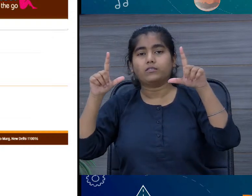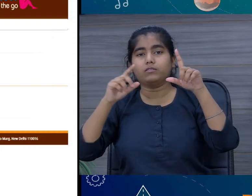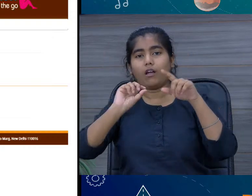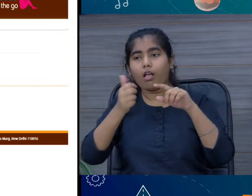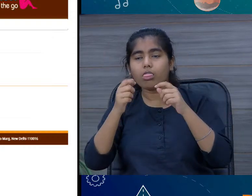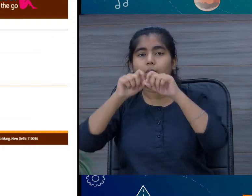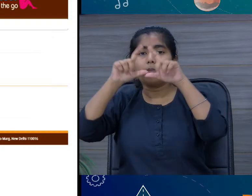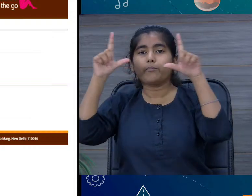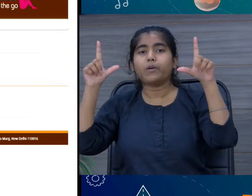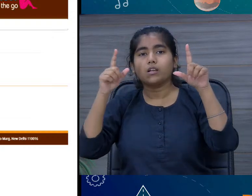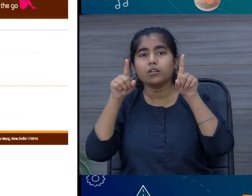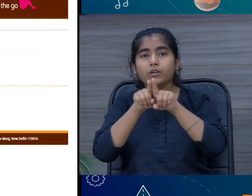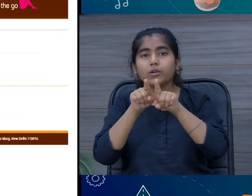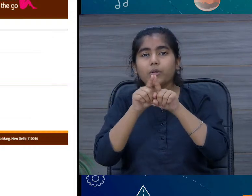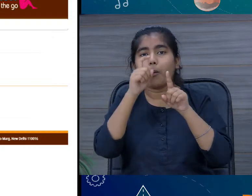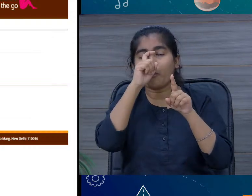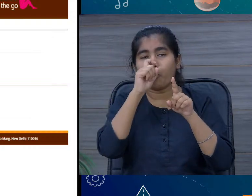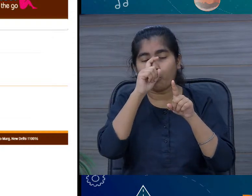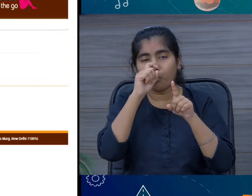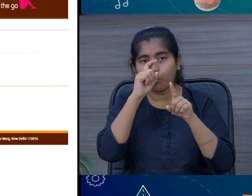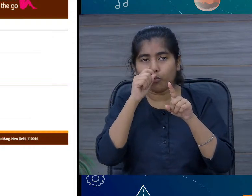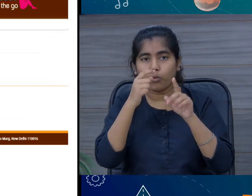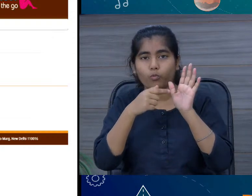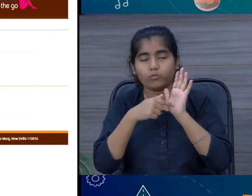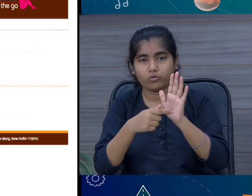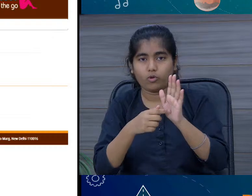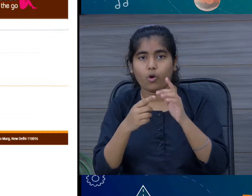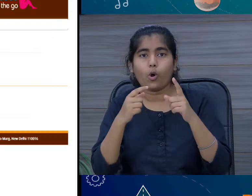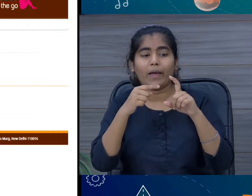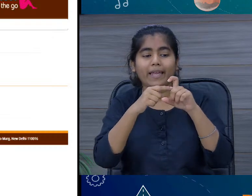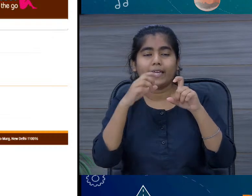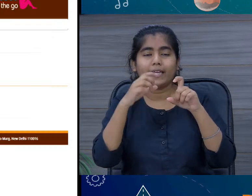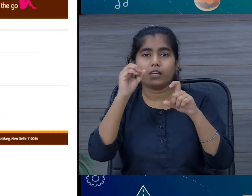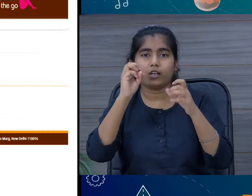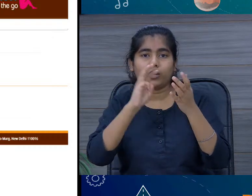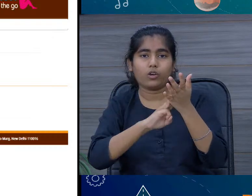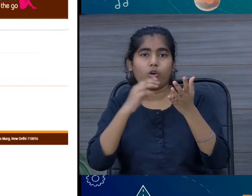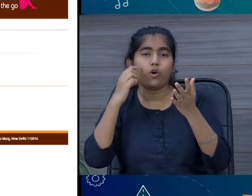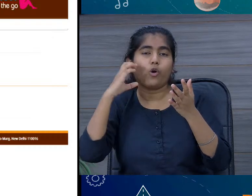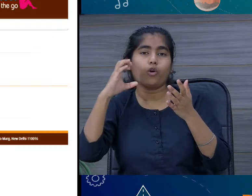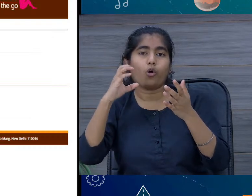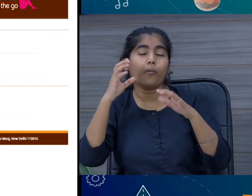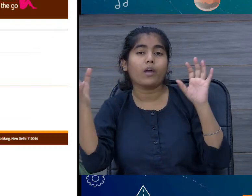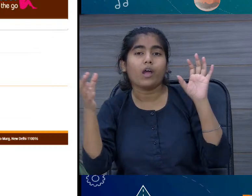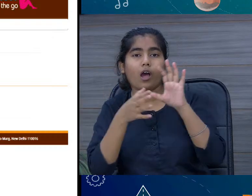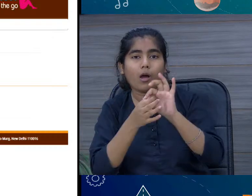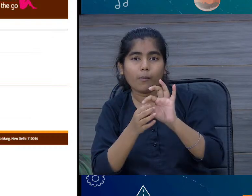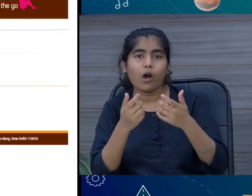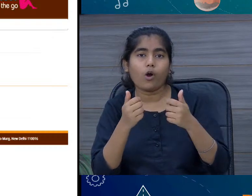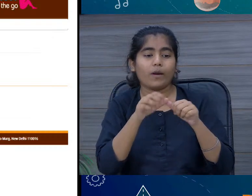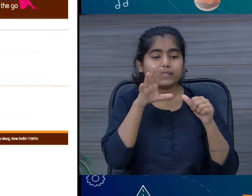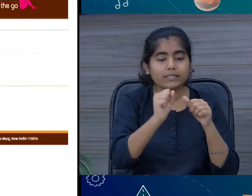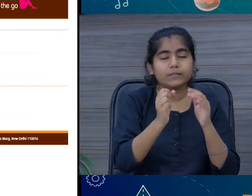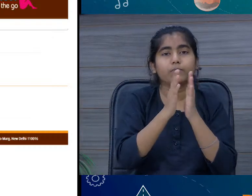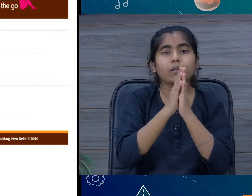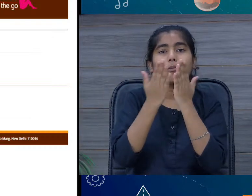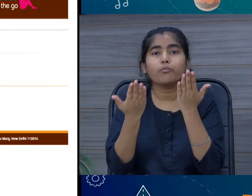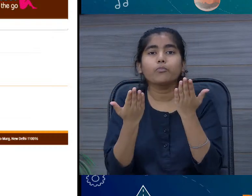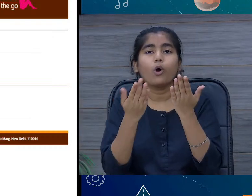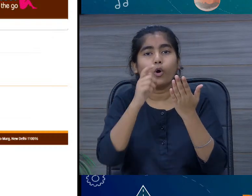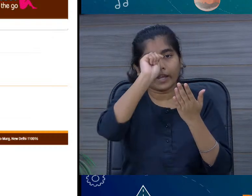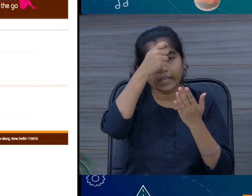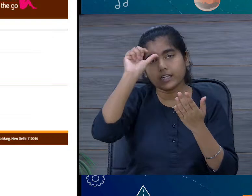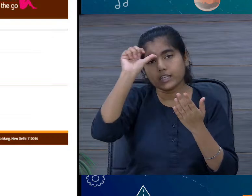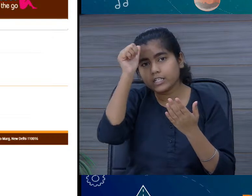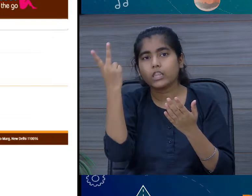rectangle shows Priya the accessibility warrior comic book on accessibility in English and Hindi.